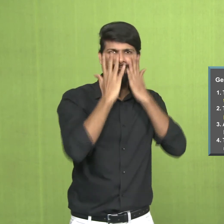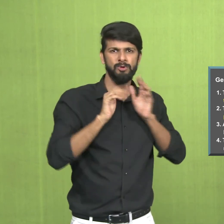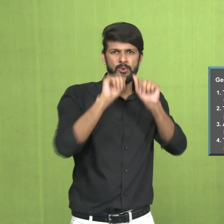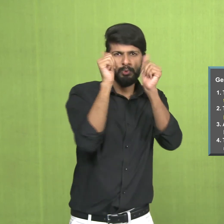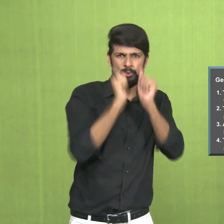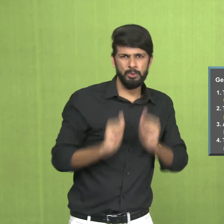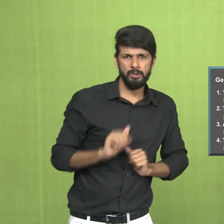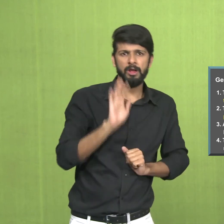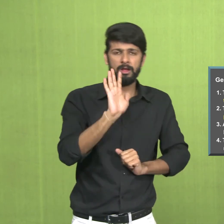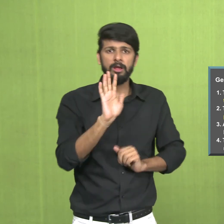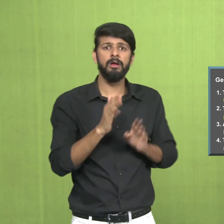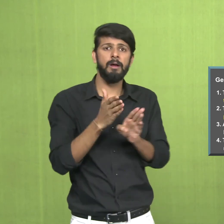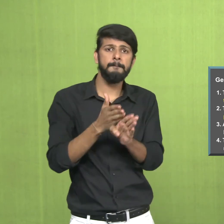structure.